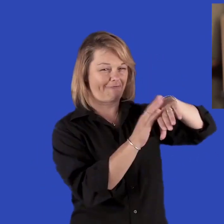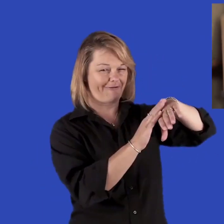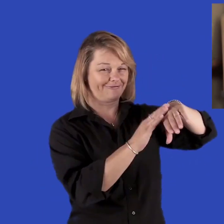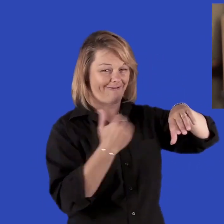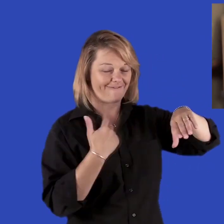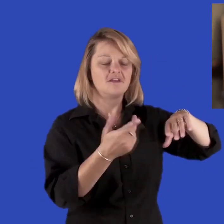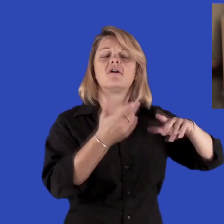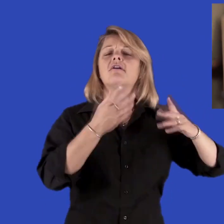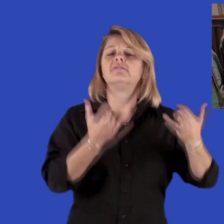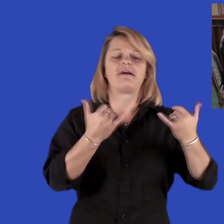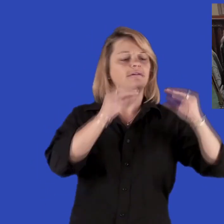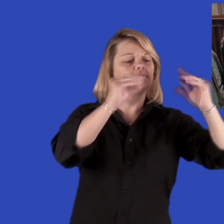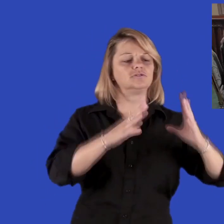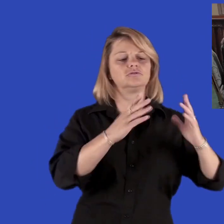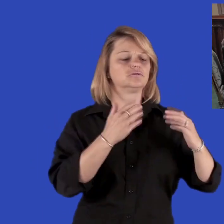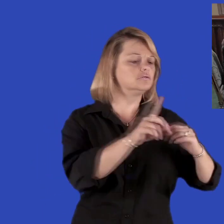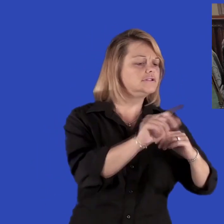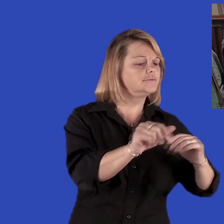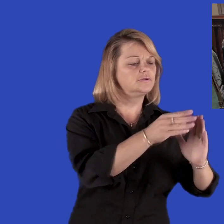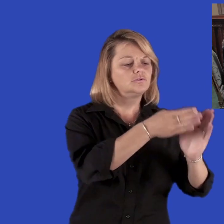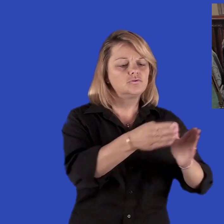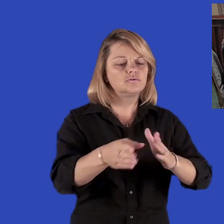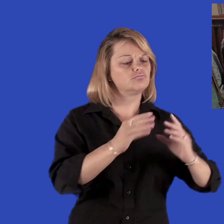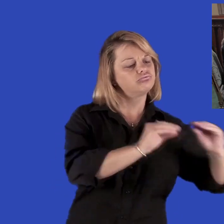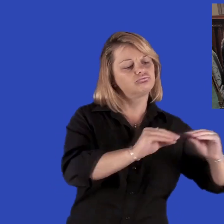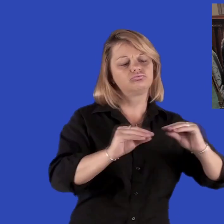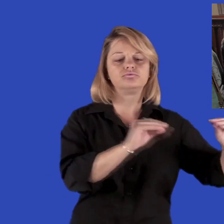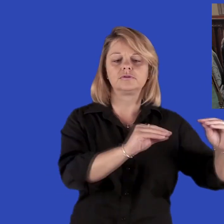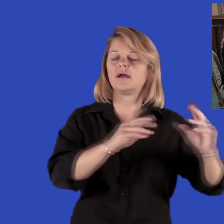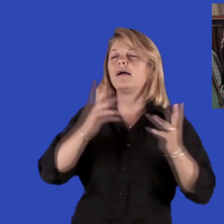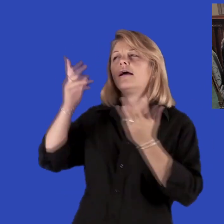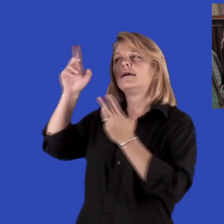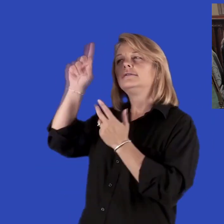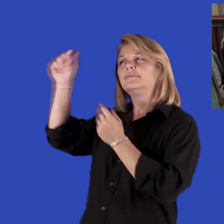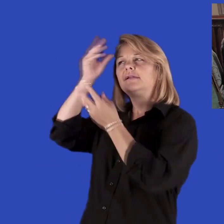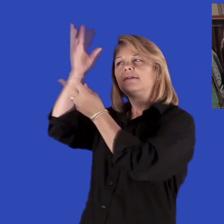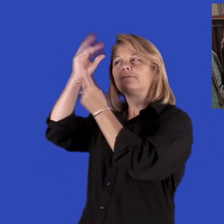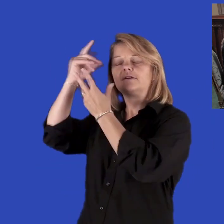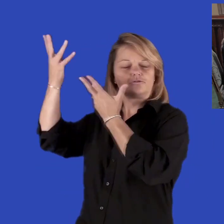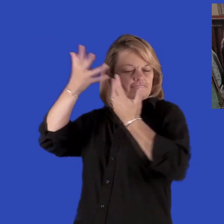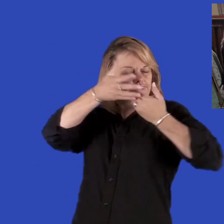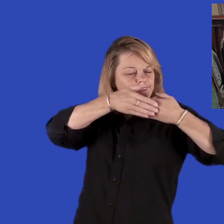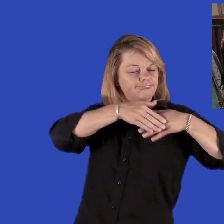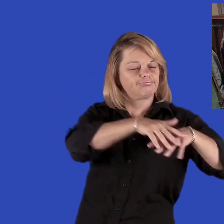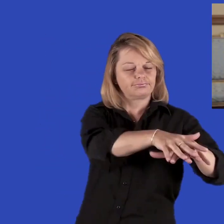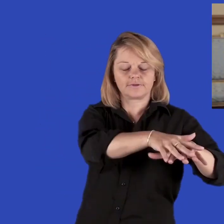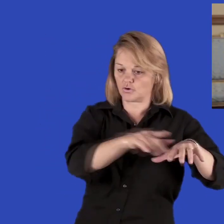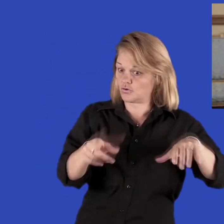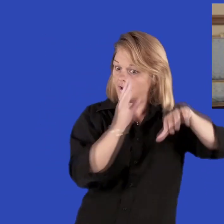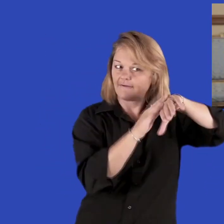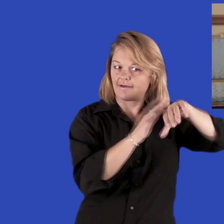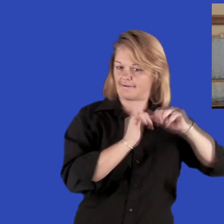their minds for the rest of their lives. So with all the teacher mentors that you have, I'm sure you have some advice to give them.